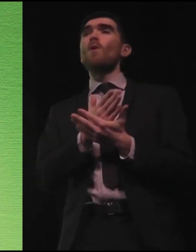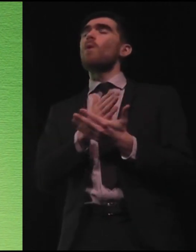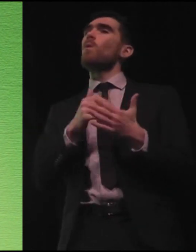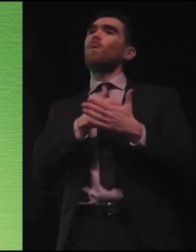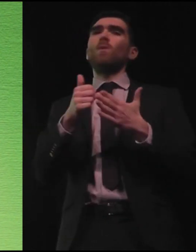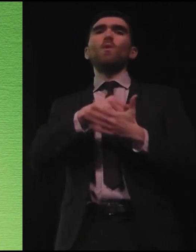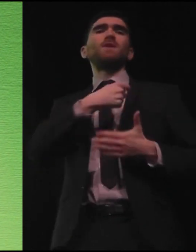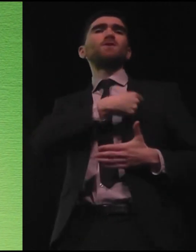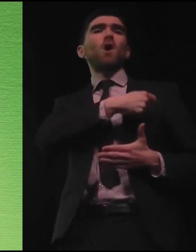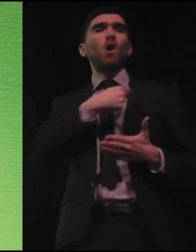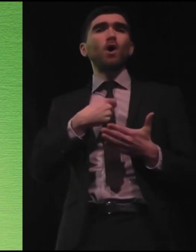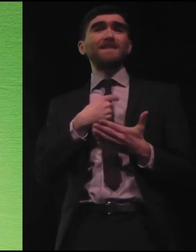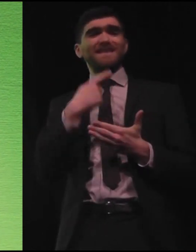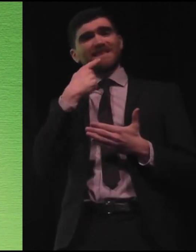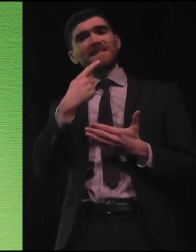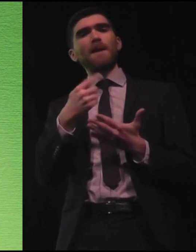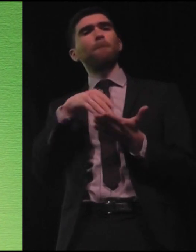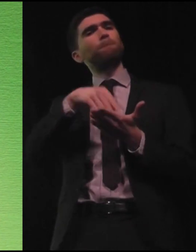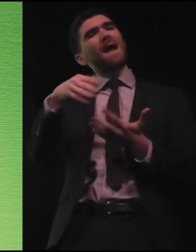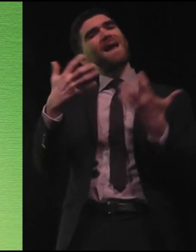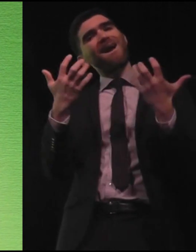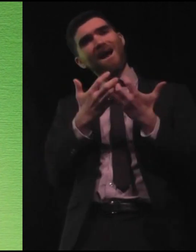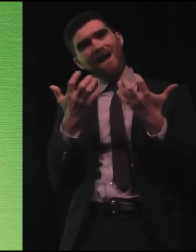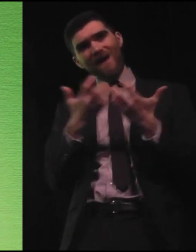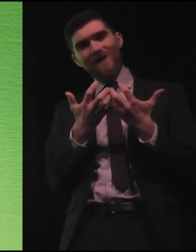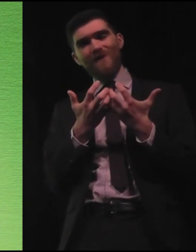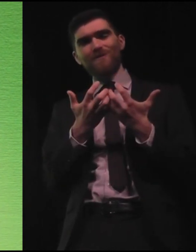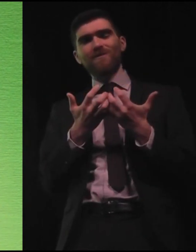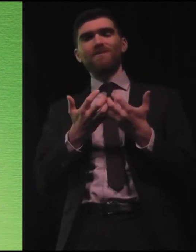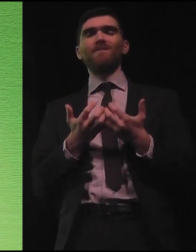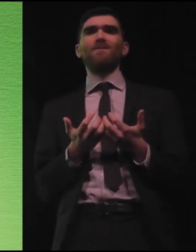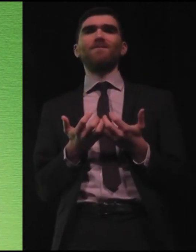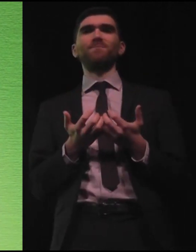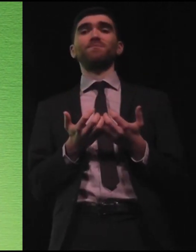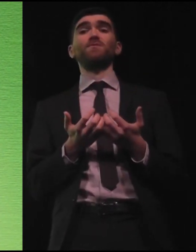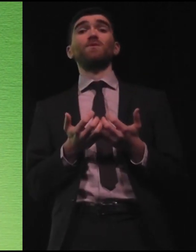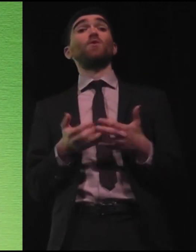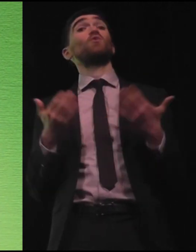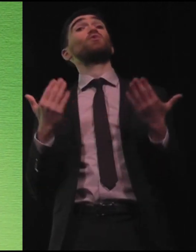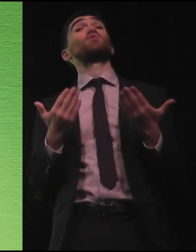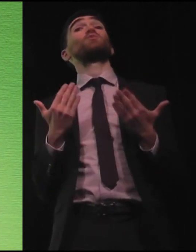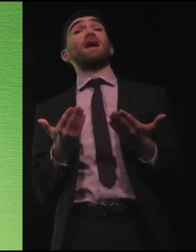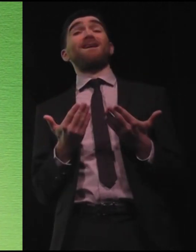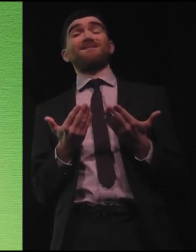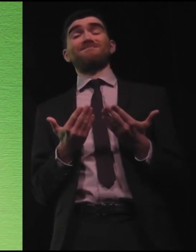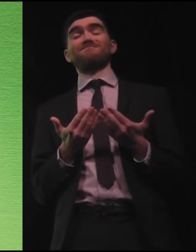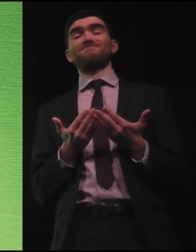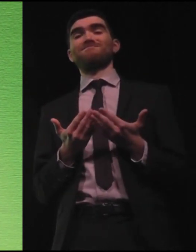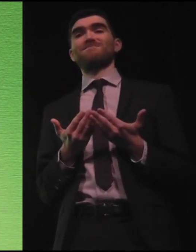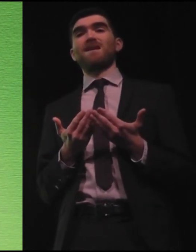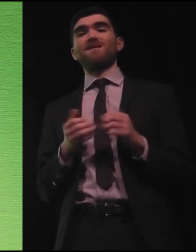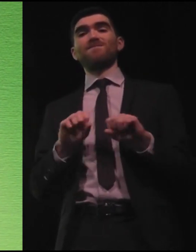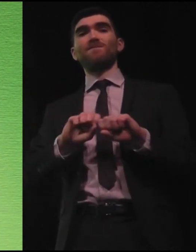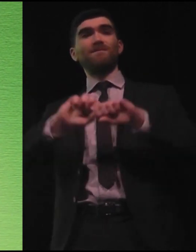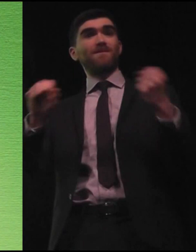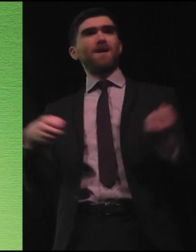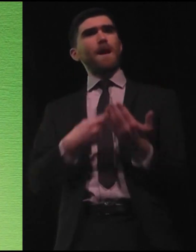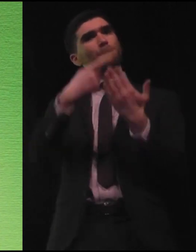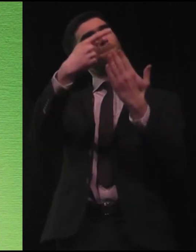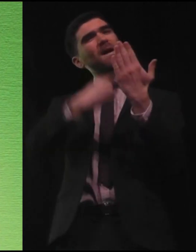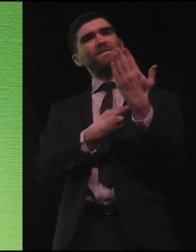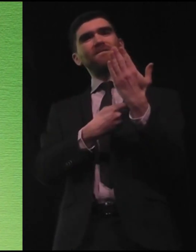can confirm to you that our manifesto will include a commitment to free undergraduate education, paid for.